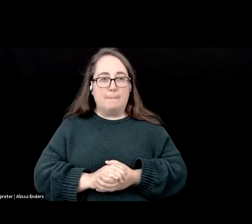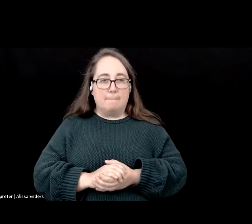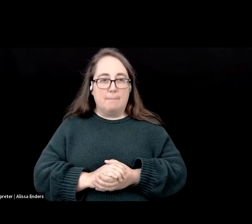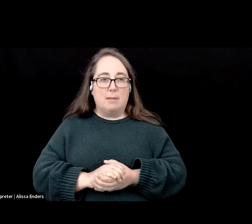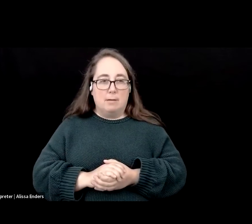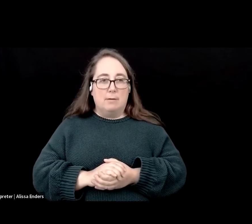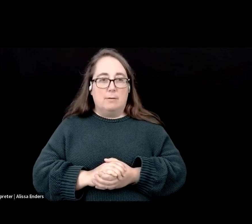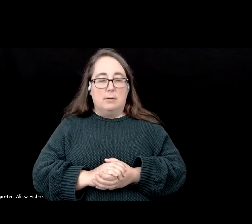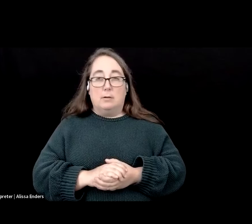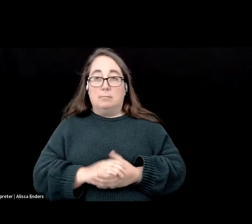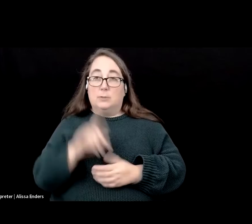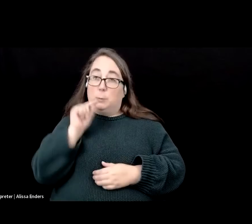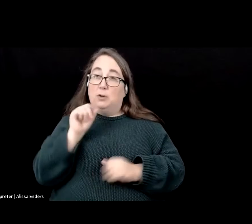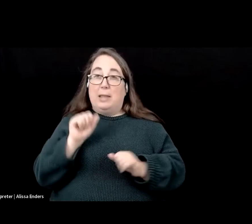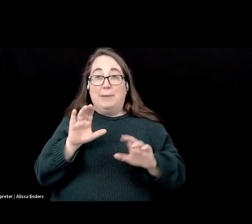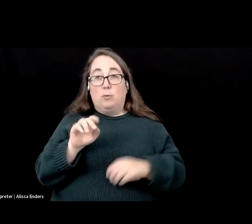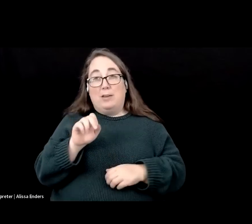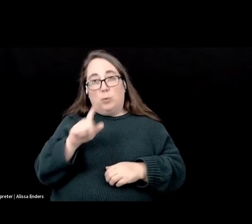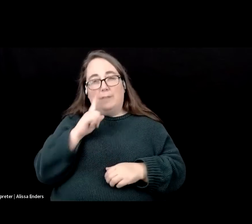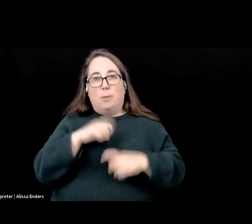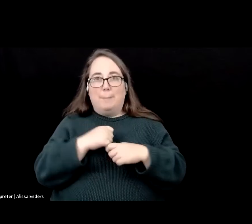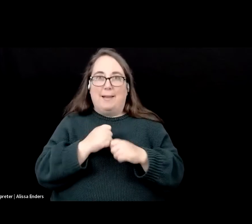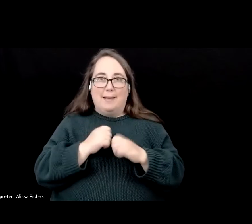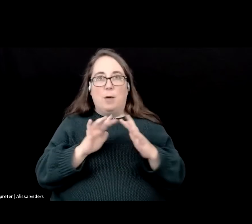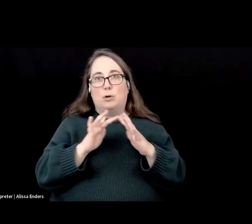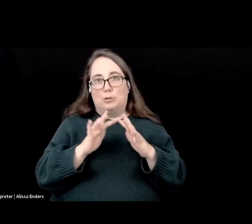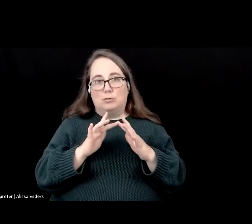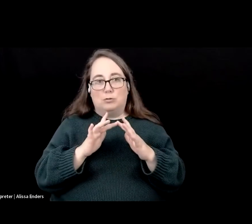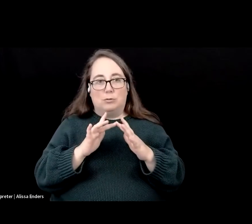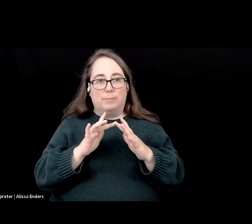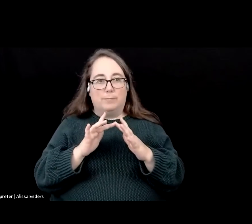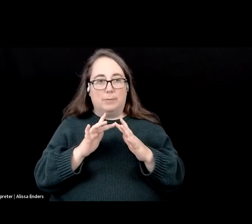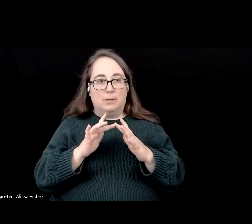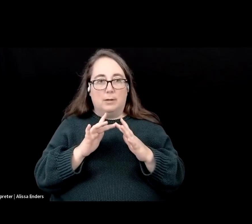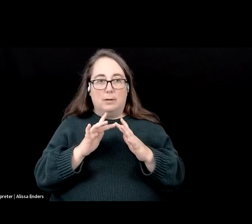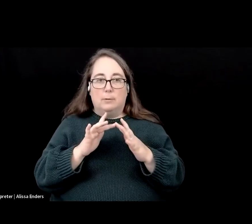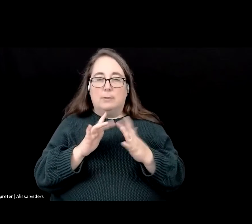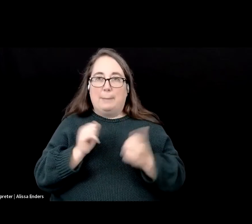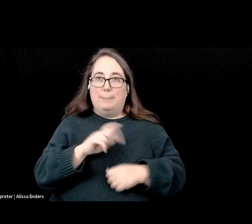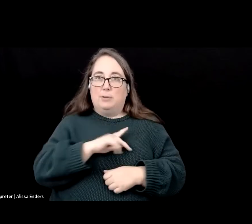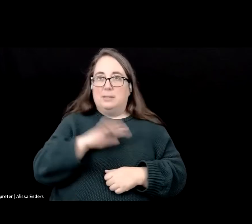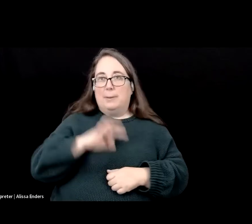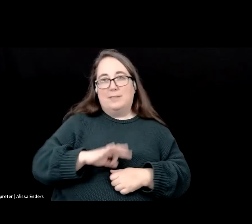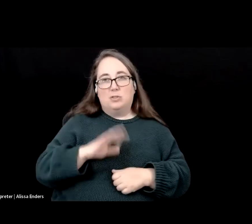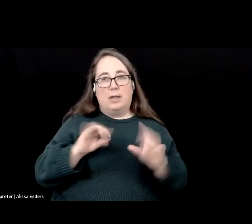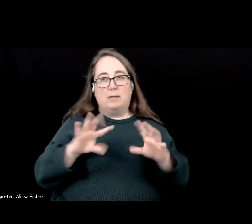an incredible tool for really building networks that I think are politically very powerful and personally that are actually.